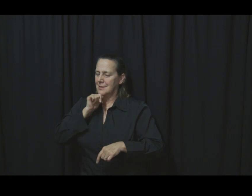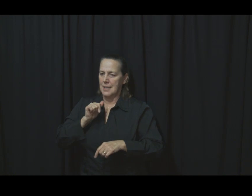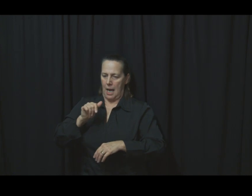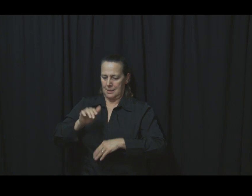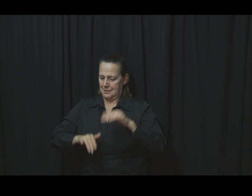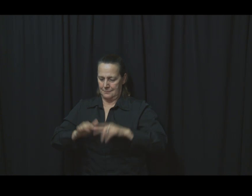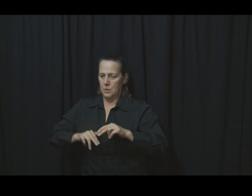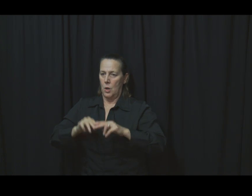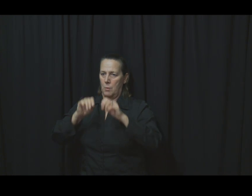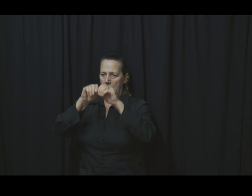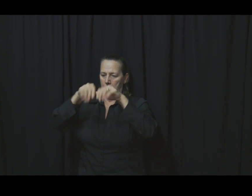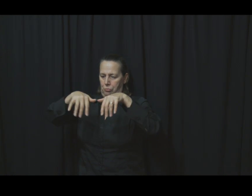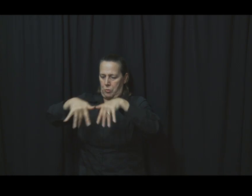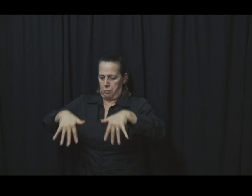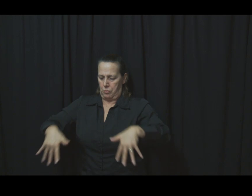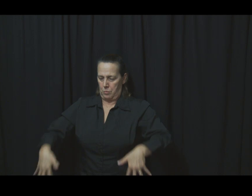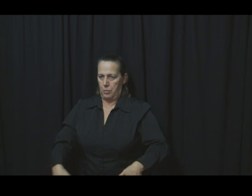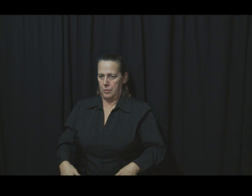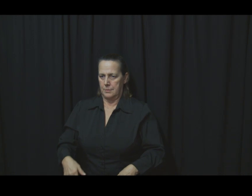top-down view. And that's time. Mr. Ham.